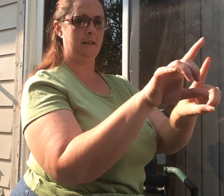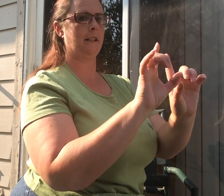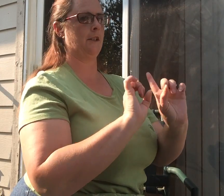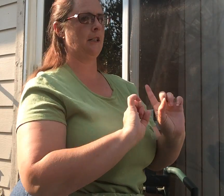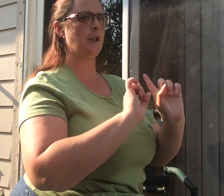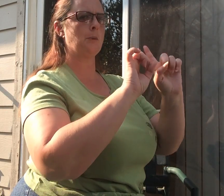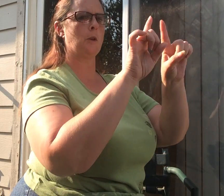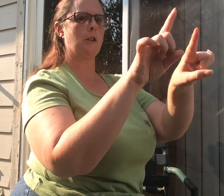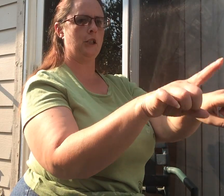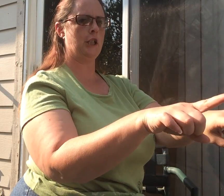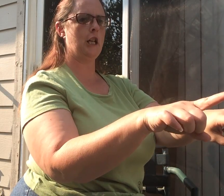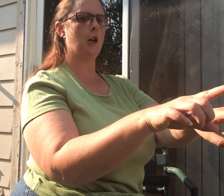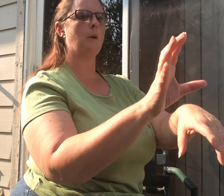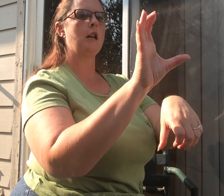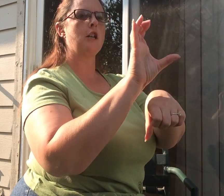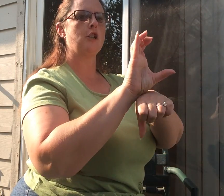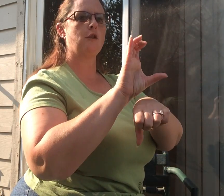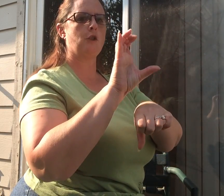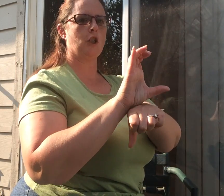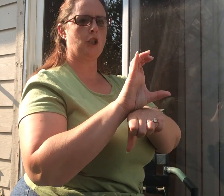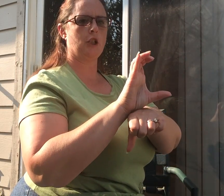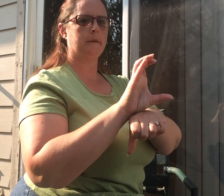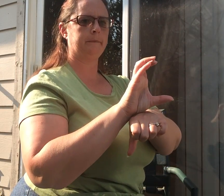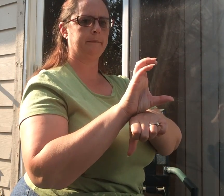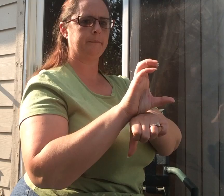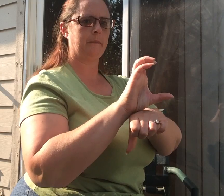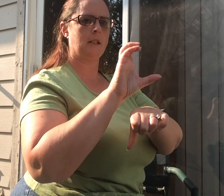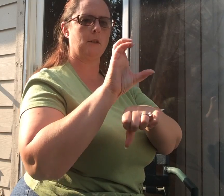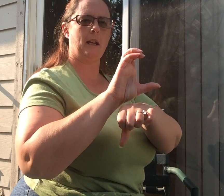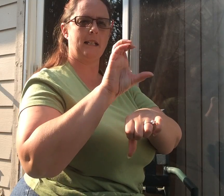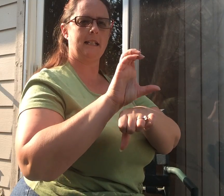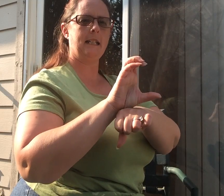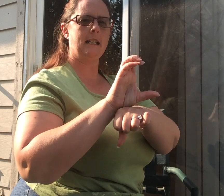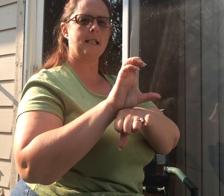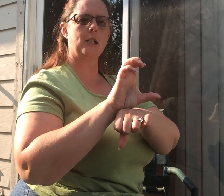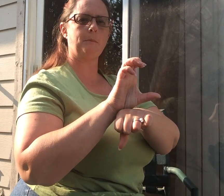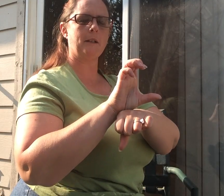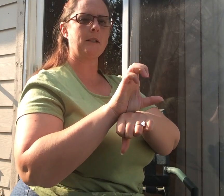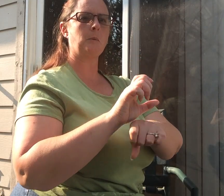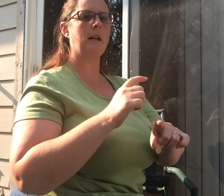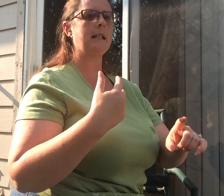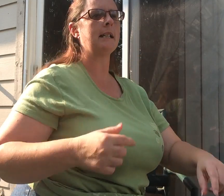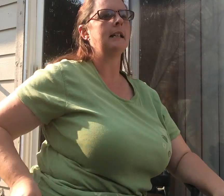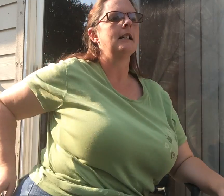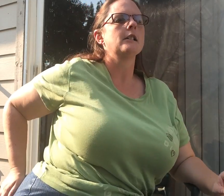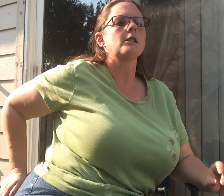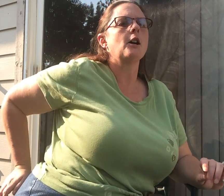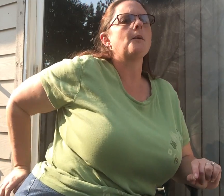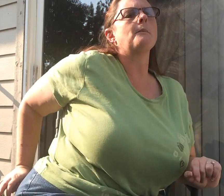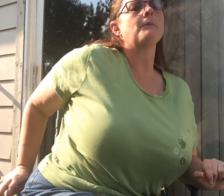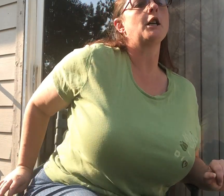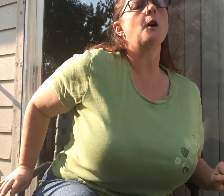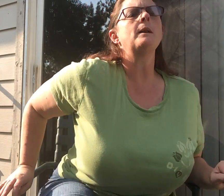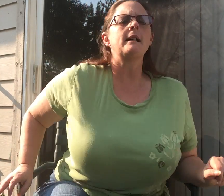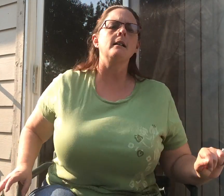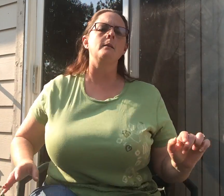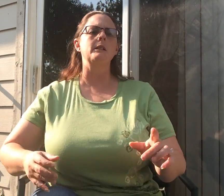There's another word, to go to church. So that C is just bouncing twice. So go and come is